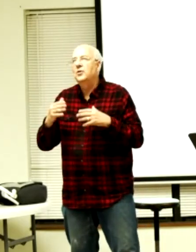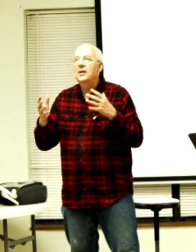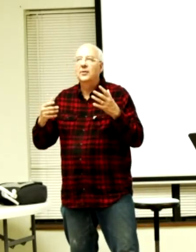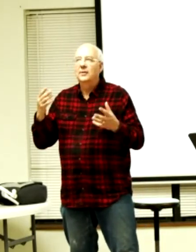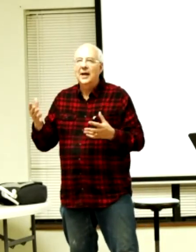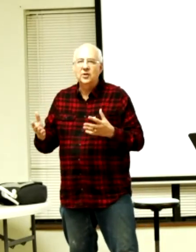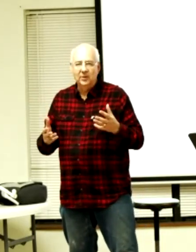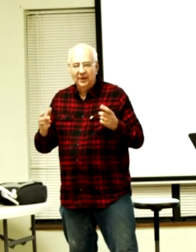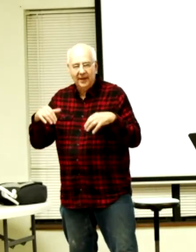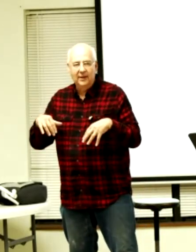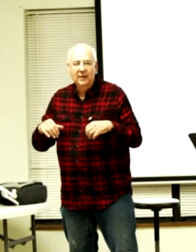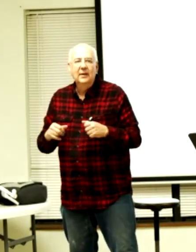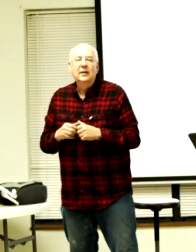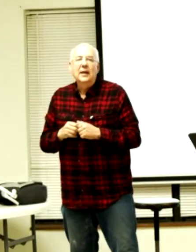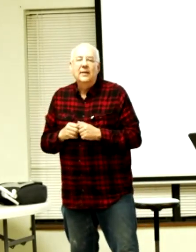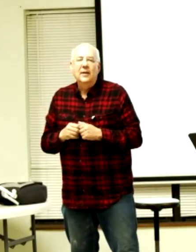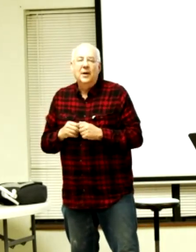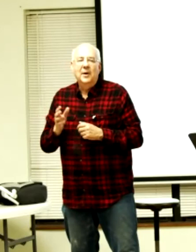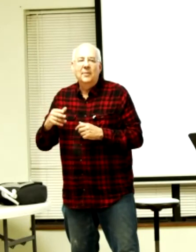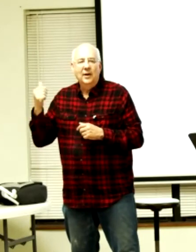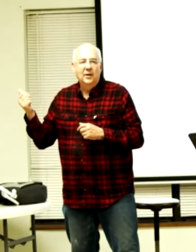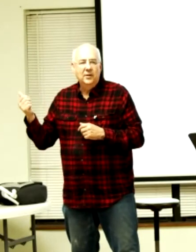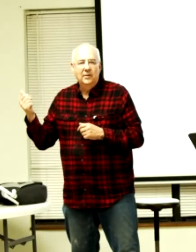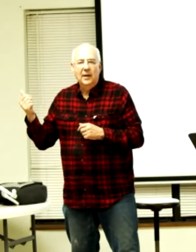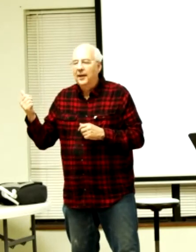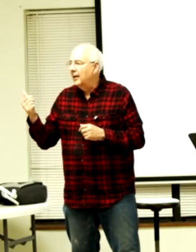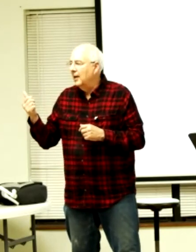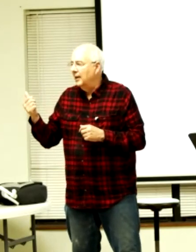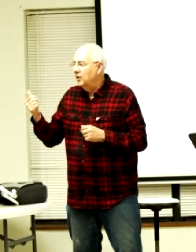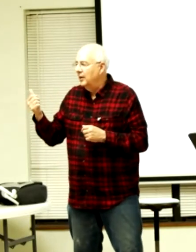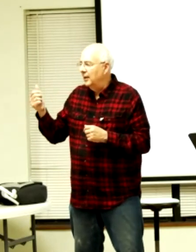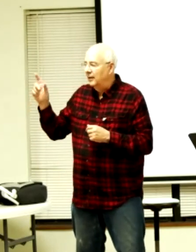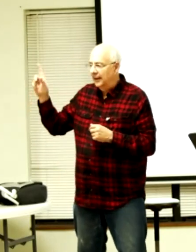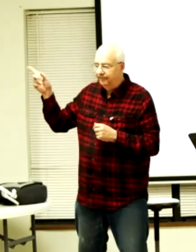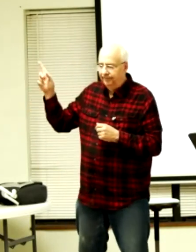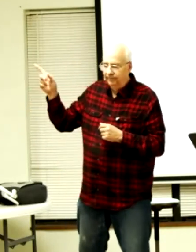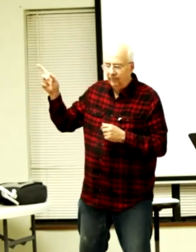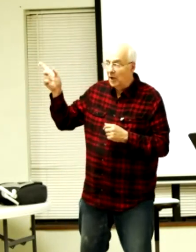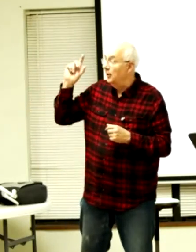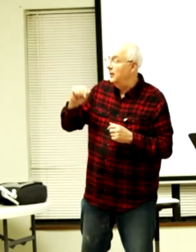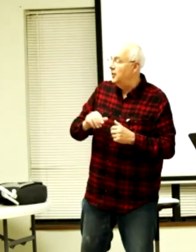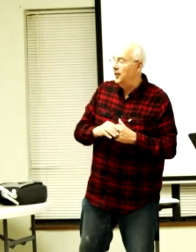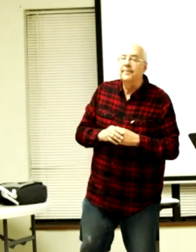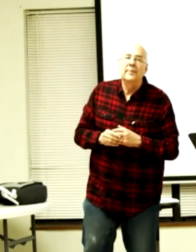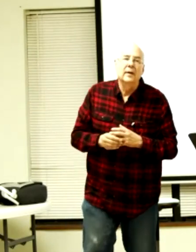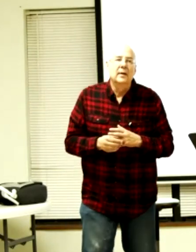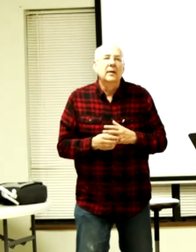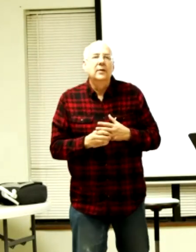elementary through high school here. And then my mom went on to Gallaudet College in Washington, D.C. Now, did